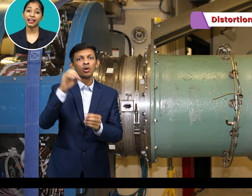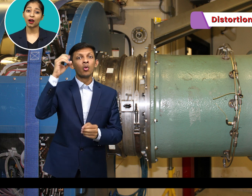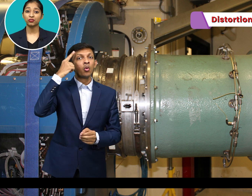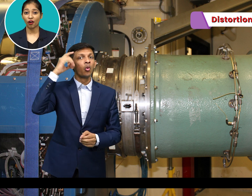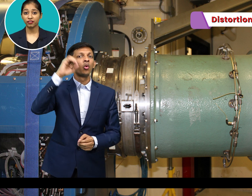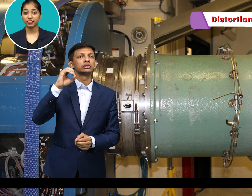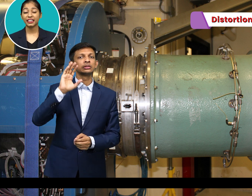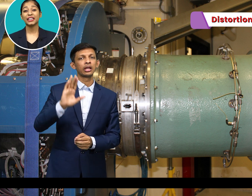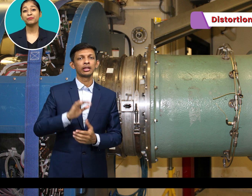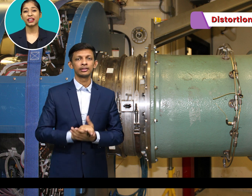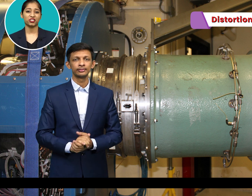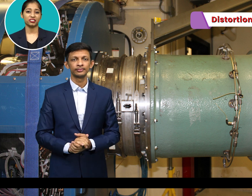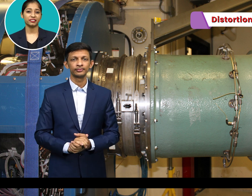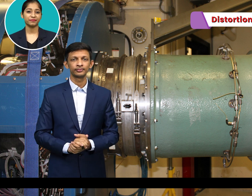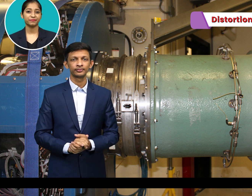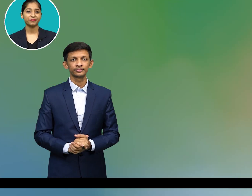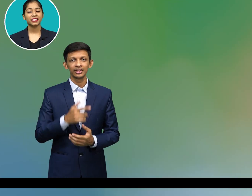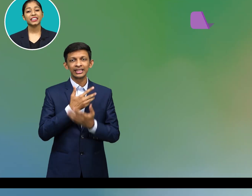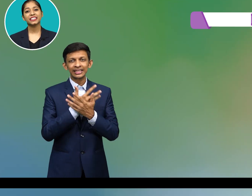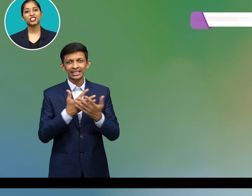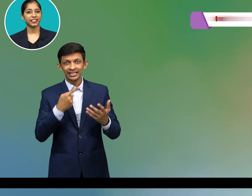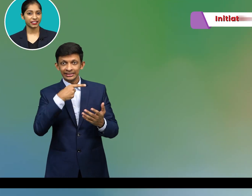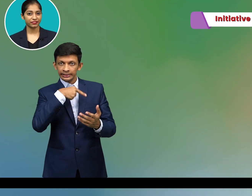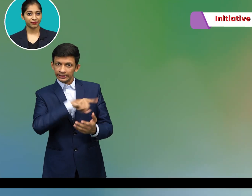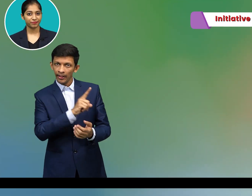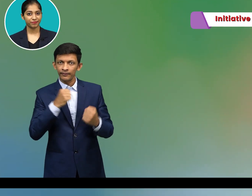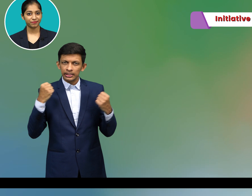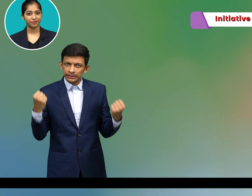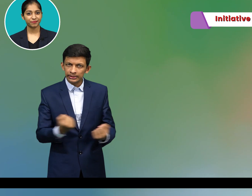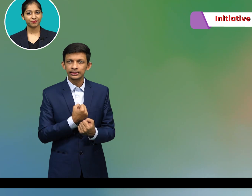misleading account or impression. Initiative.